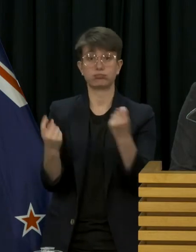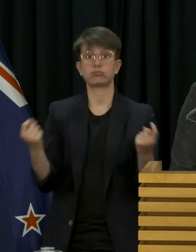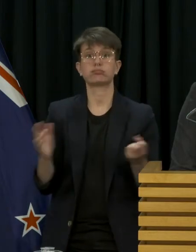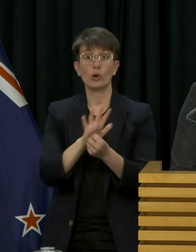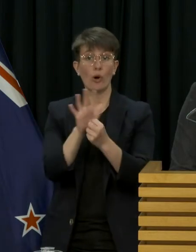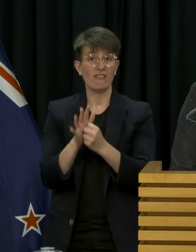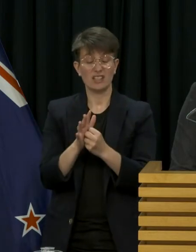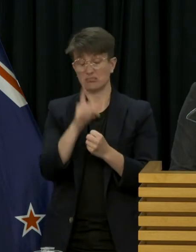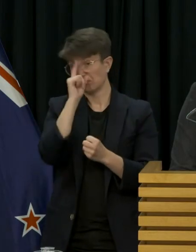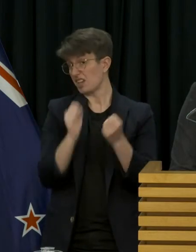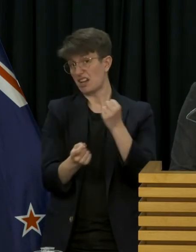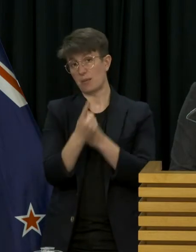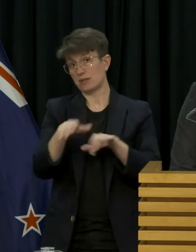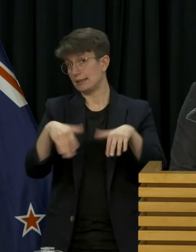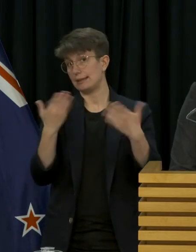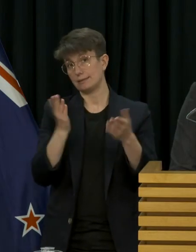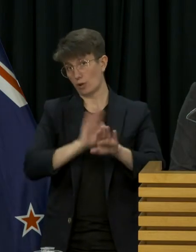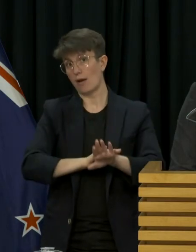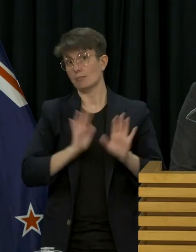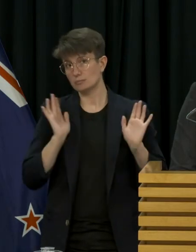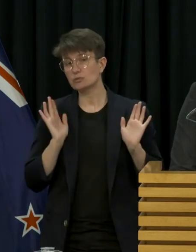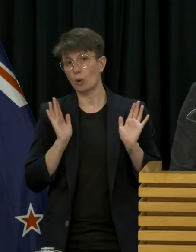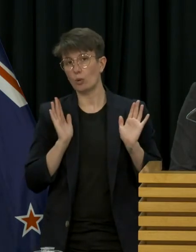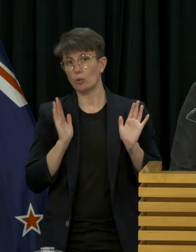Bernard. How can the government